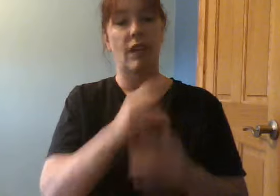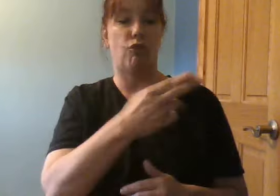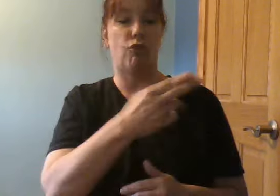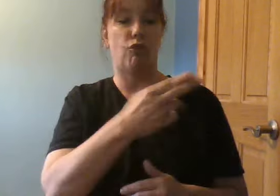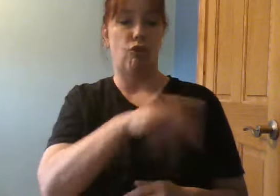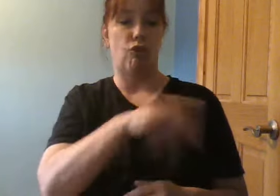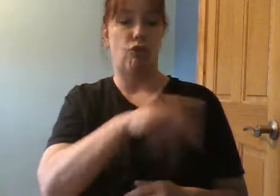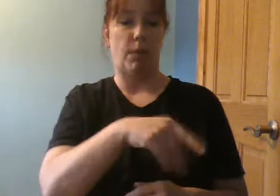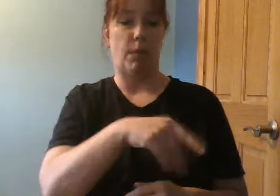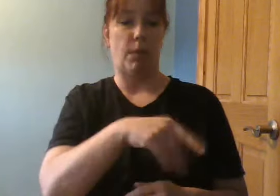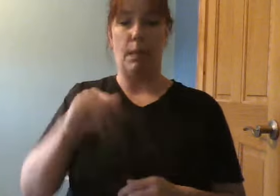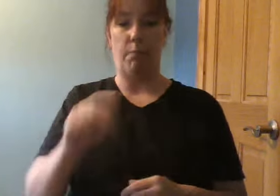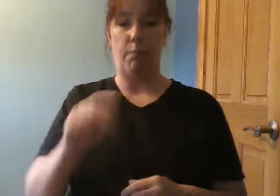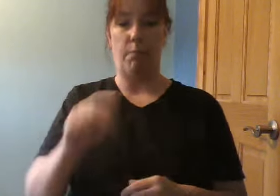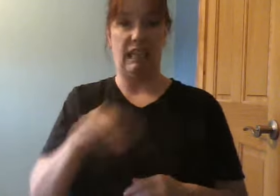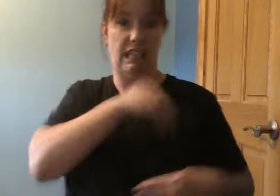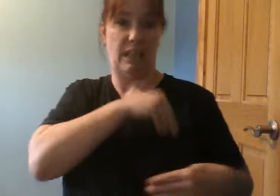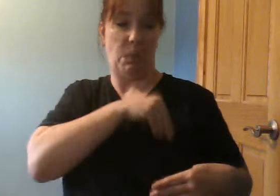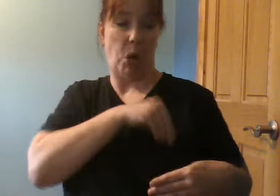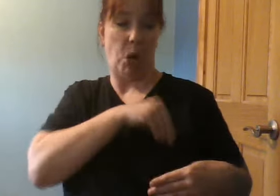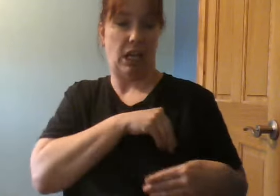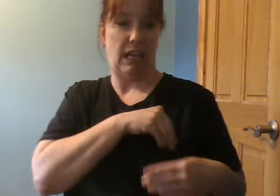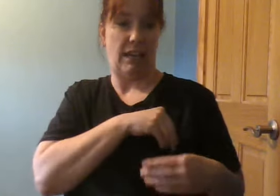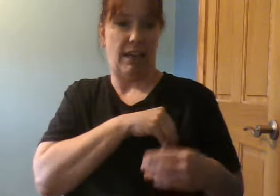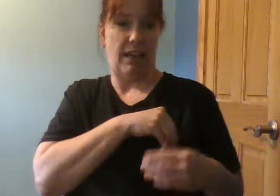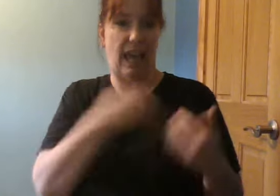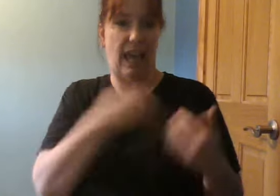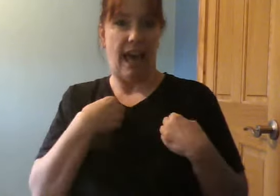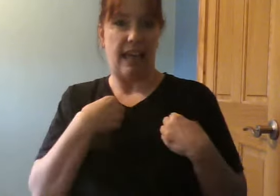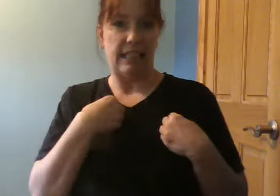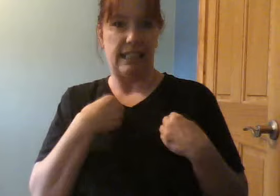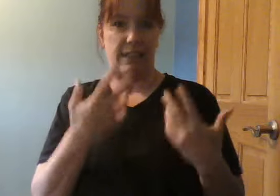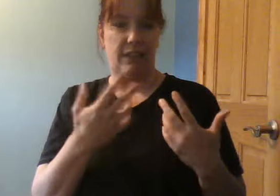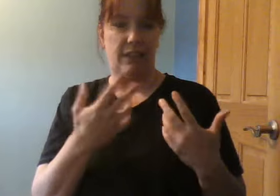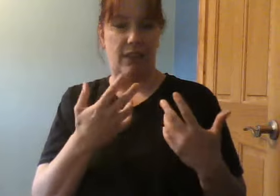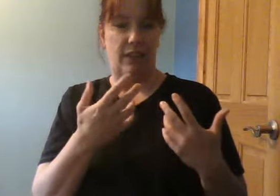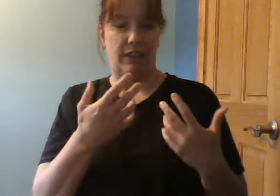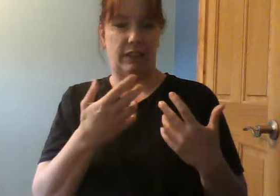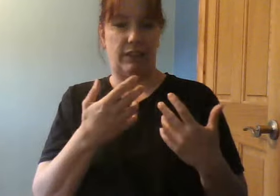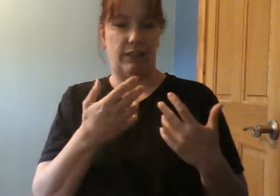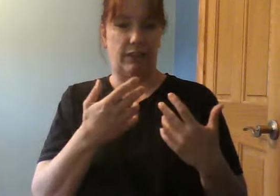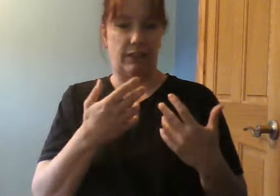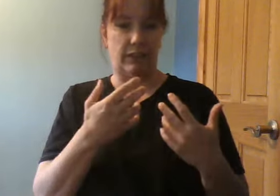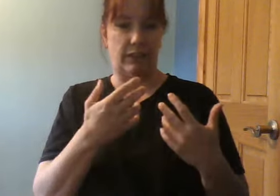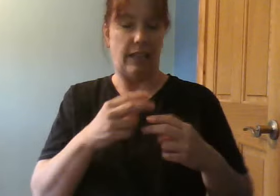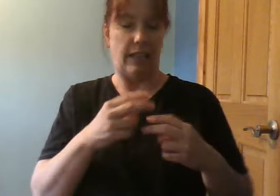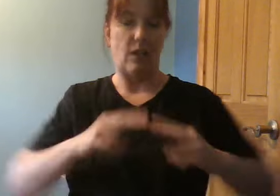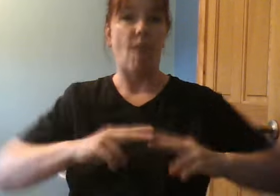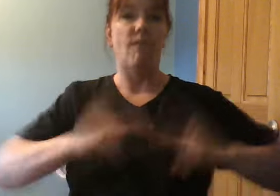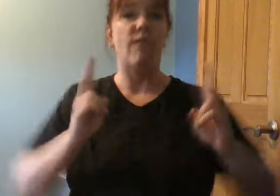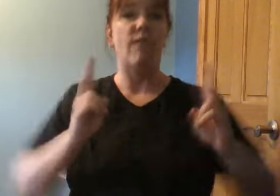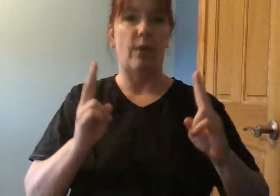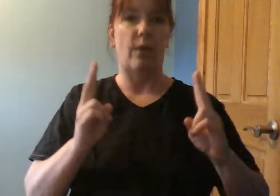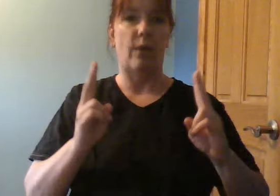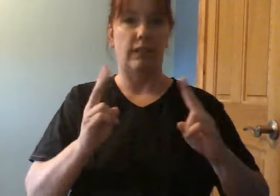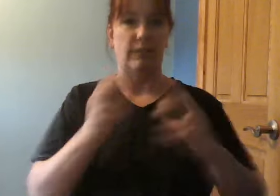pocket has a little chip on it that costs millions of pounds to develop, is extremely secure. You can put scanning electron microscopes on it. You can try and